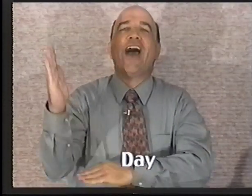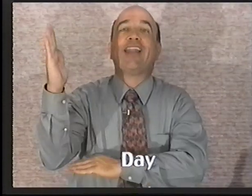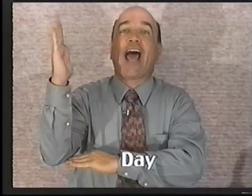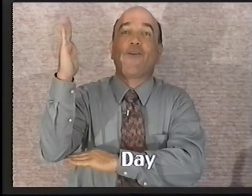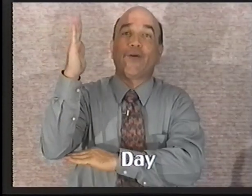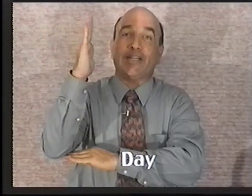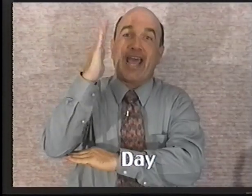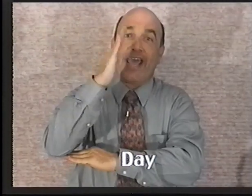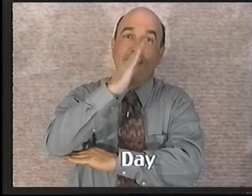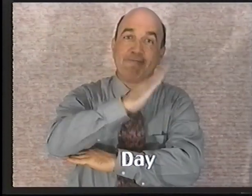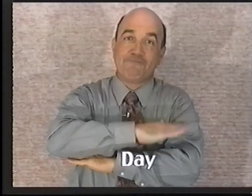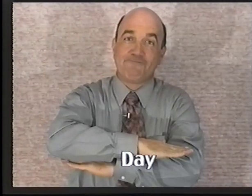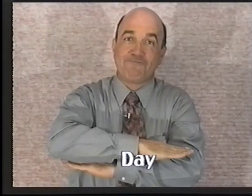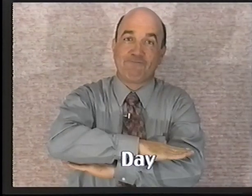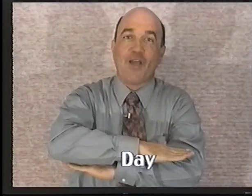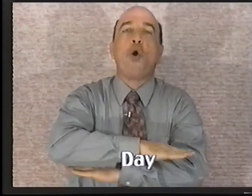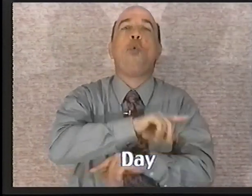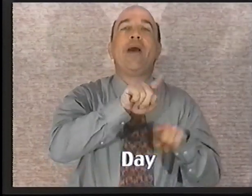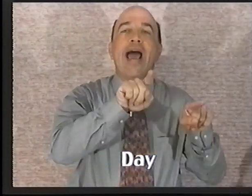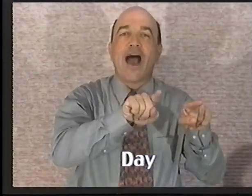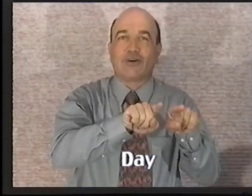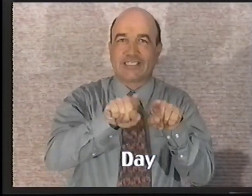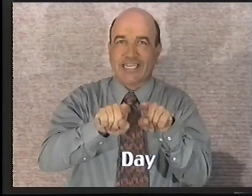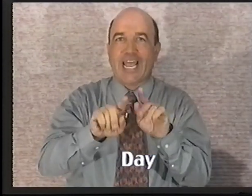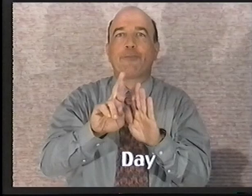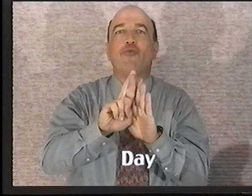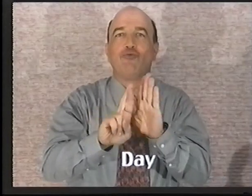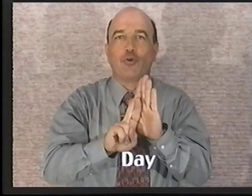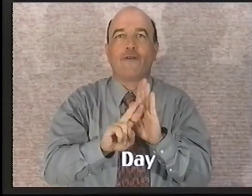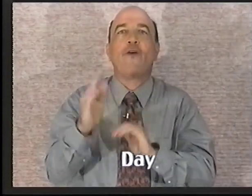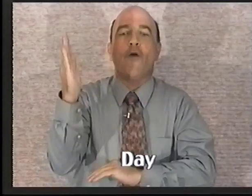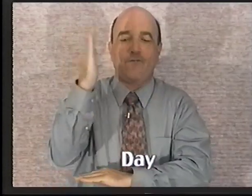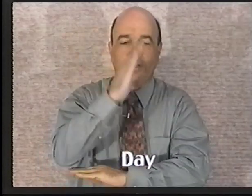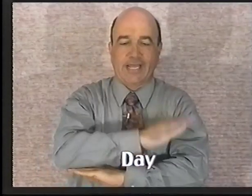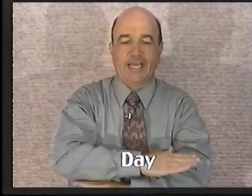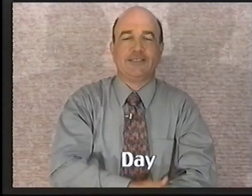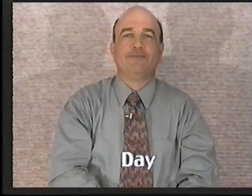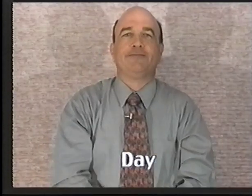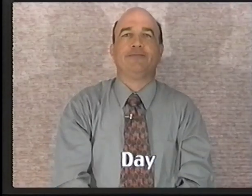Now for days, we have the same rule for days.